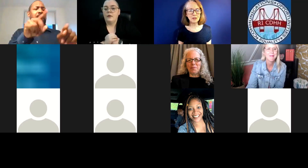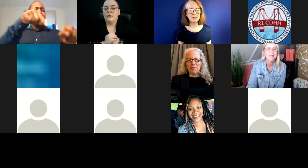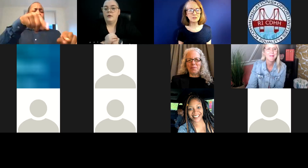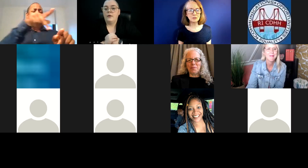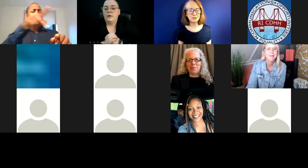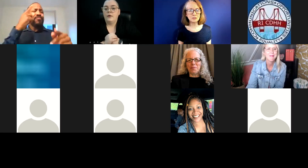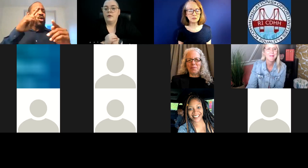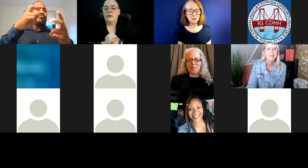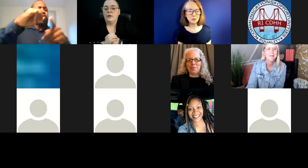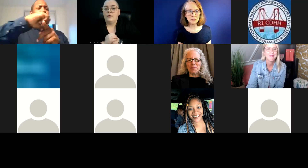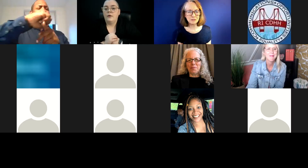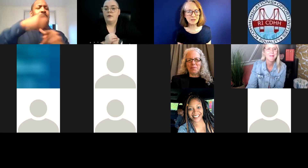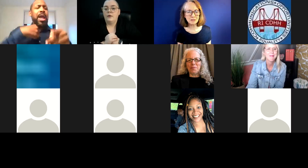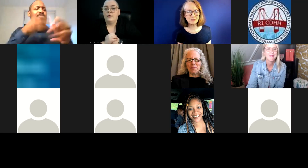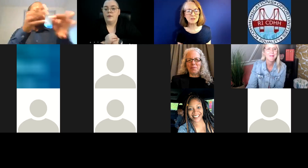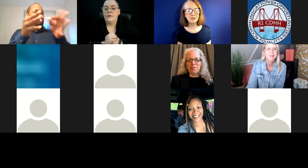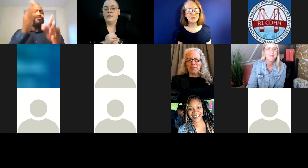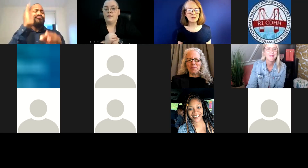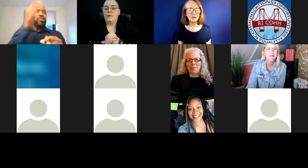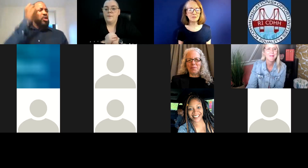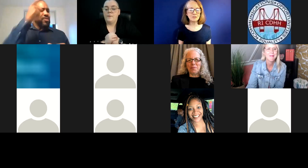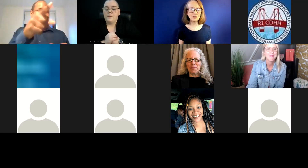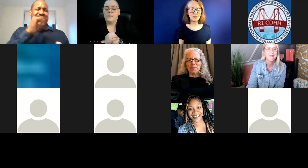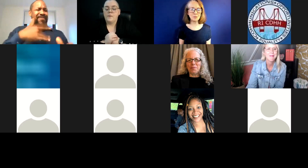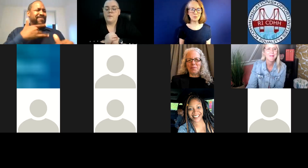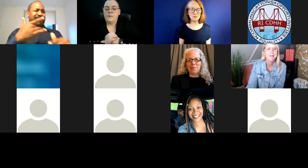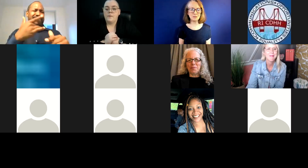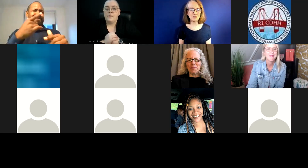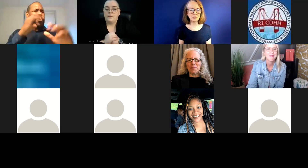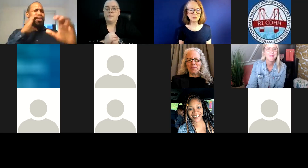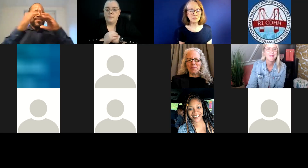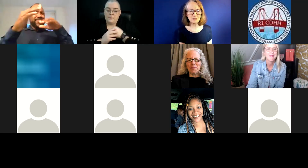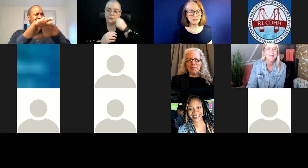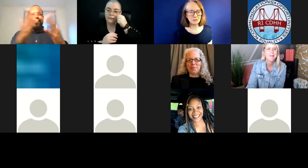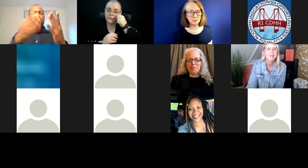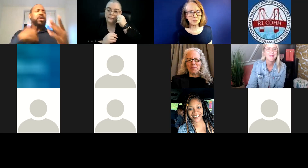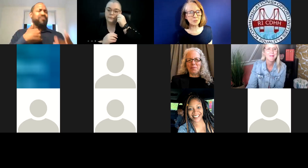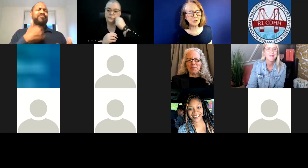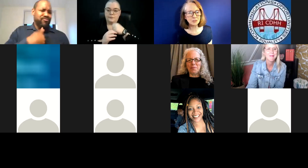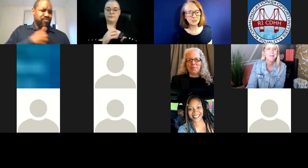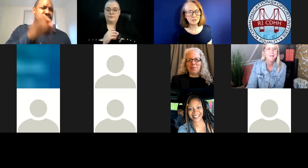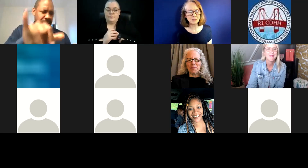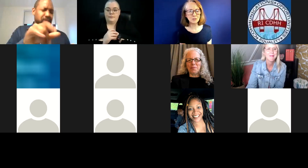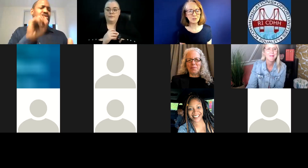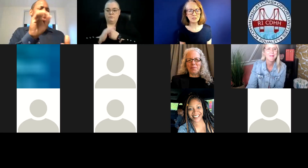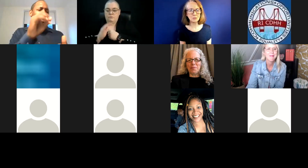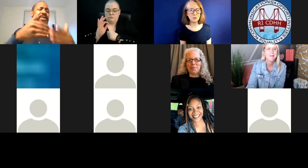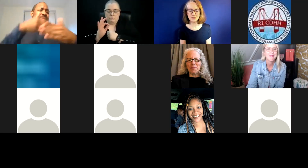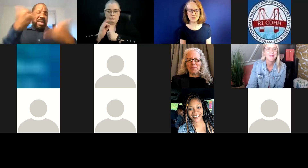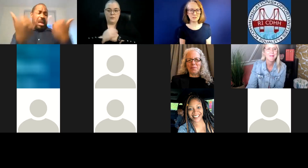so at least you'll know what it says. For training purposes, I felt it was necessary, but I apologize that the communication wasn't accessible